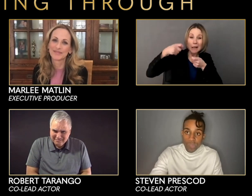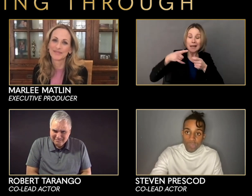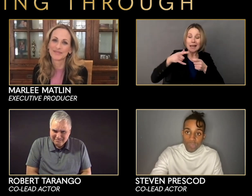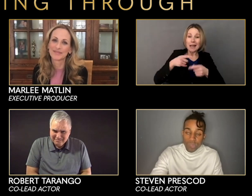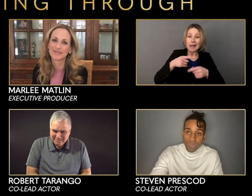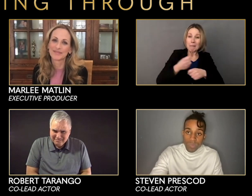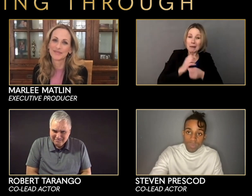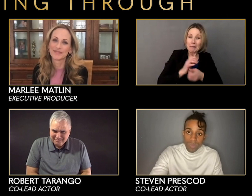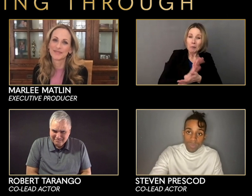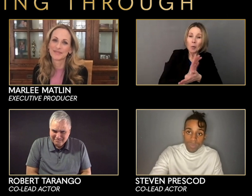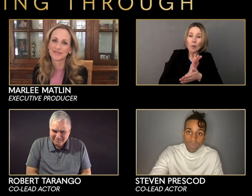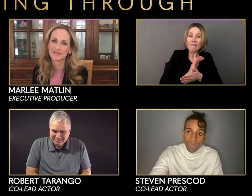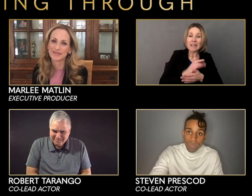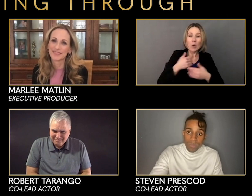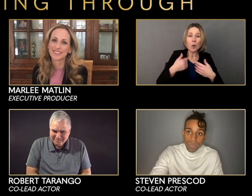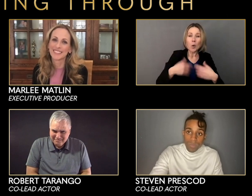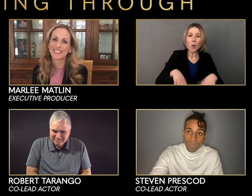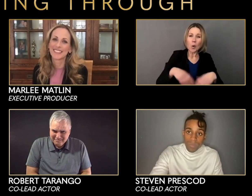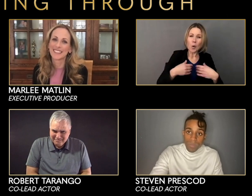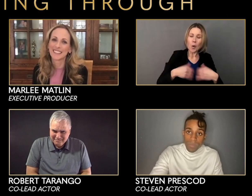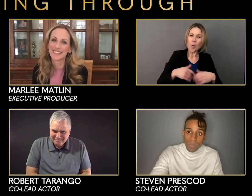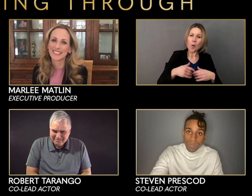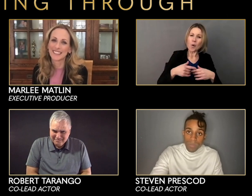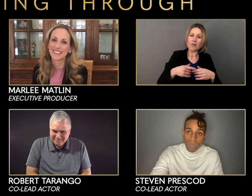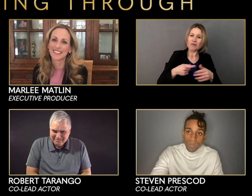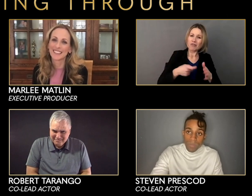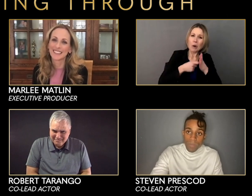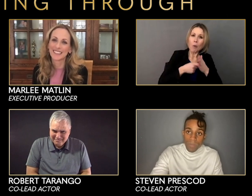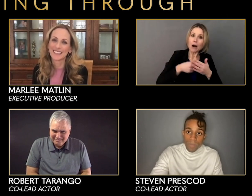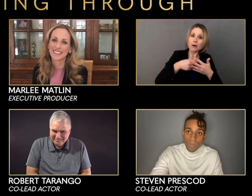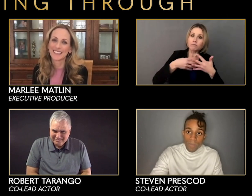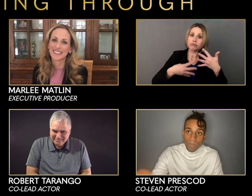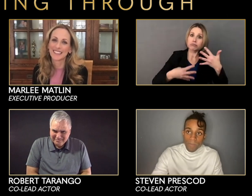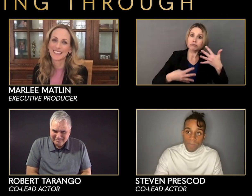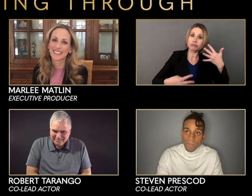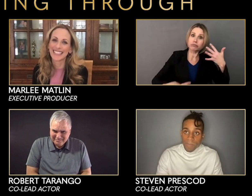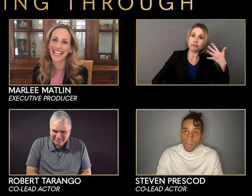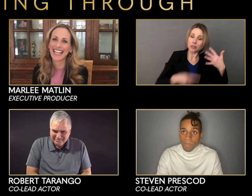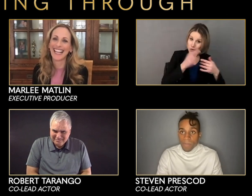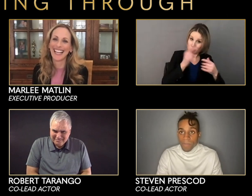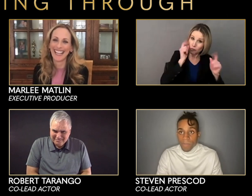go into making a film? Were you very surprised by it?